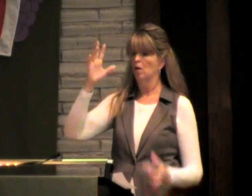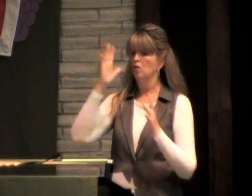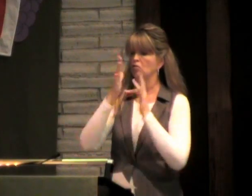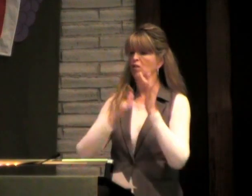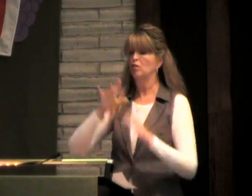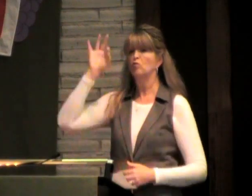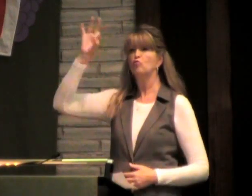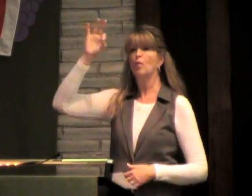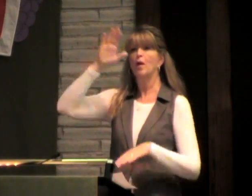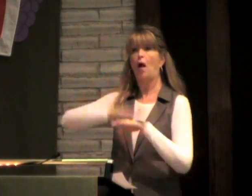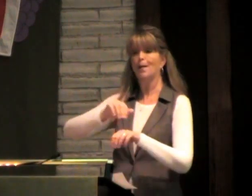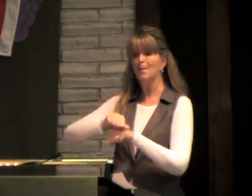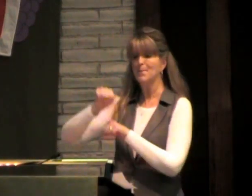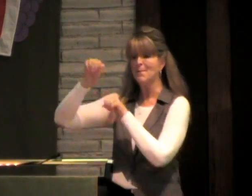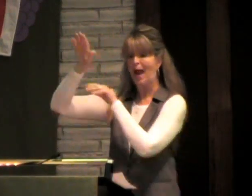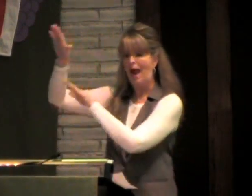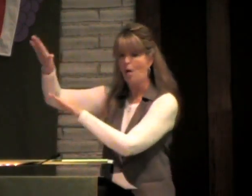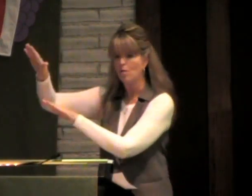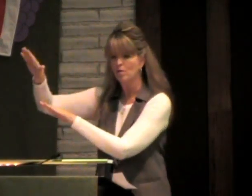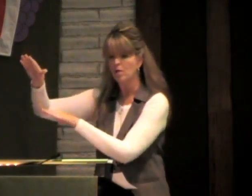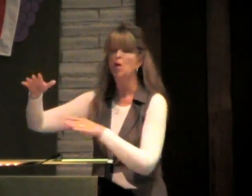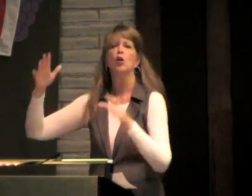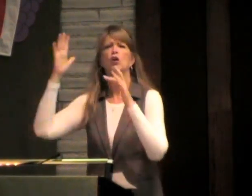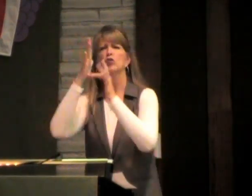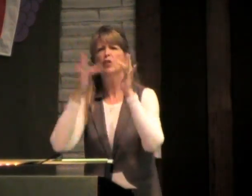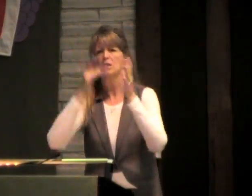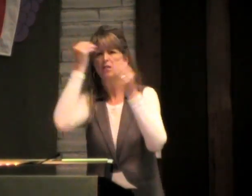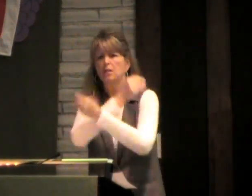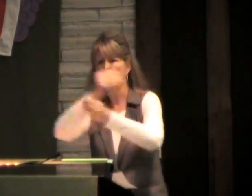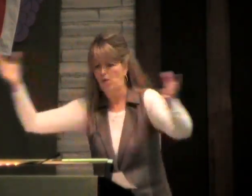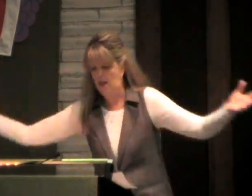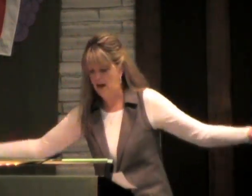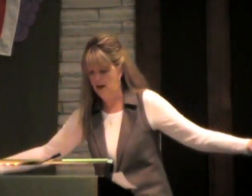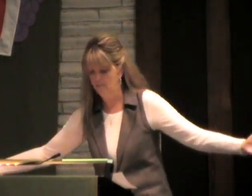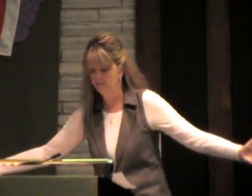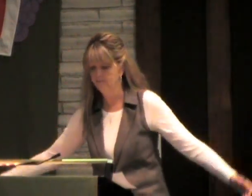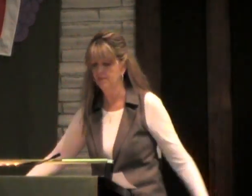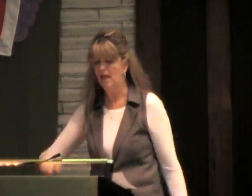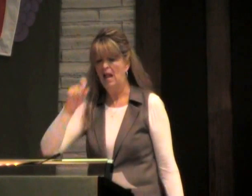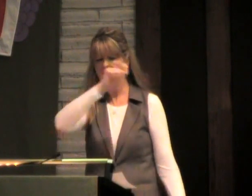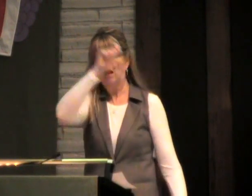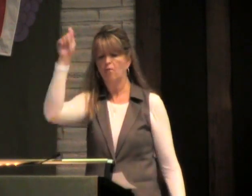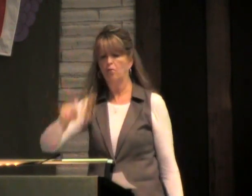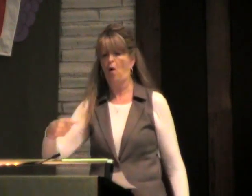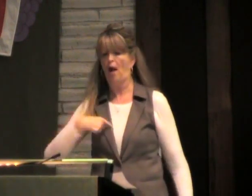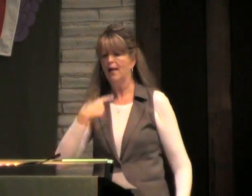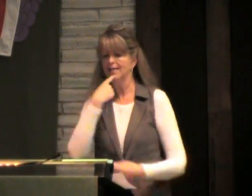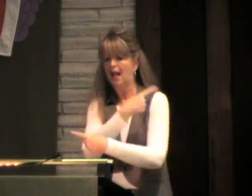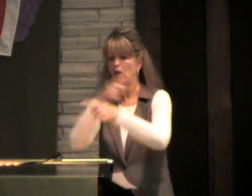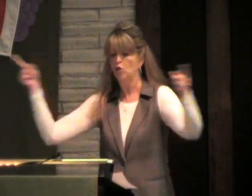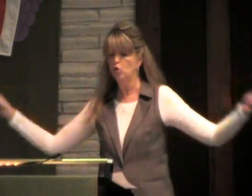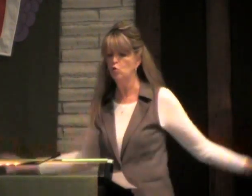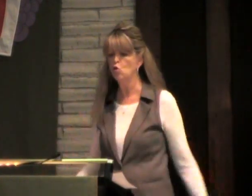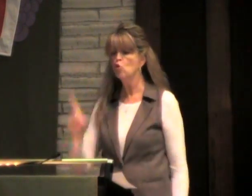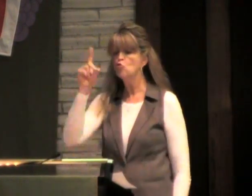the Gospel of Matthew, Jesus gives the Sermon on the Mount, and he proclaims, therefore, I tell